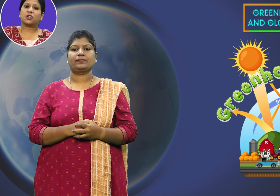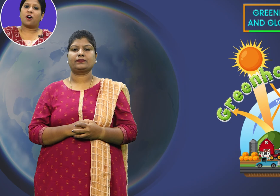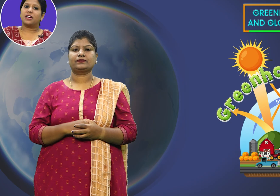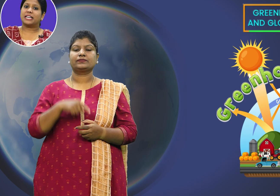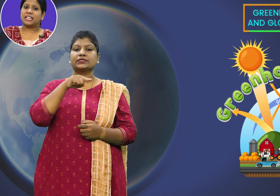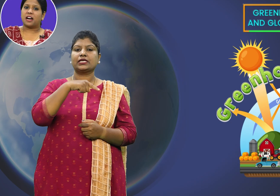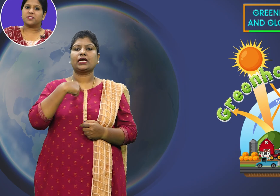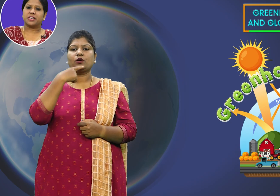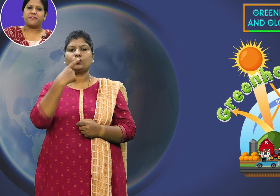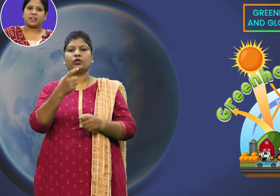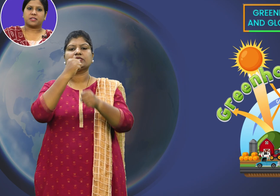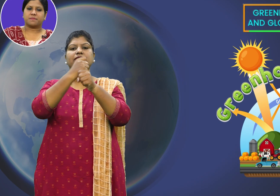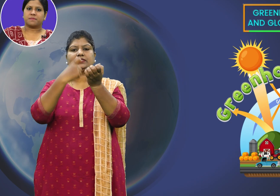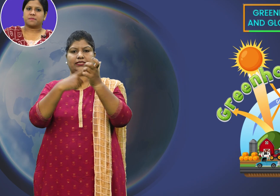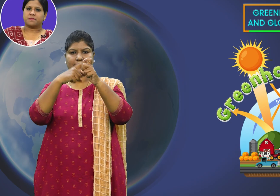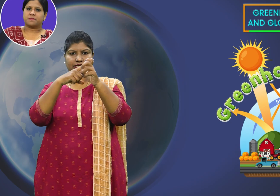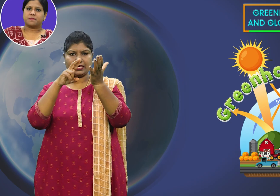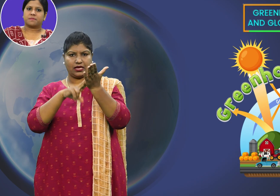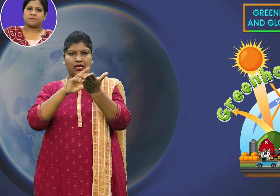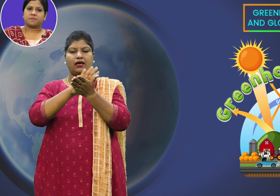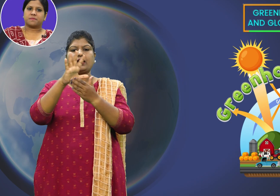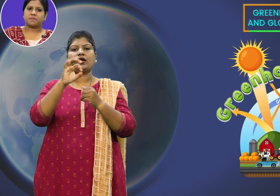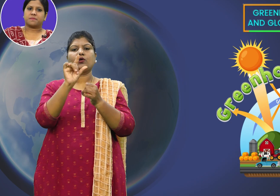and is called greenhouse effect.